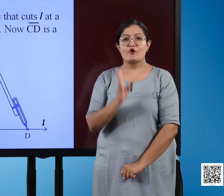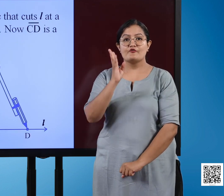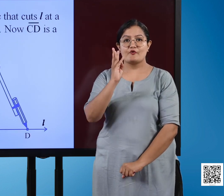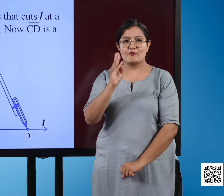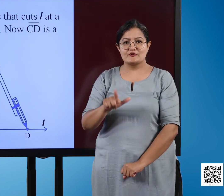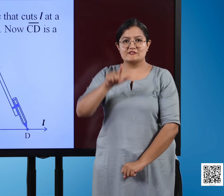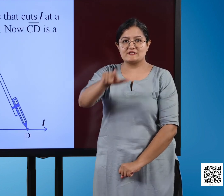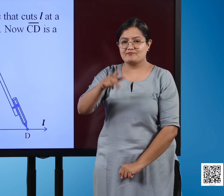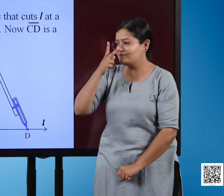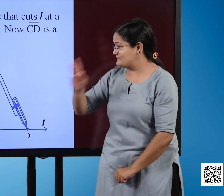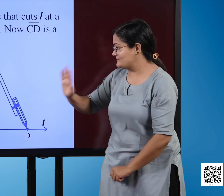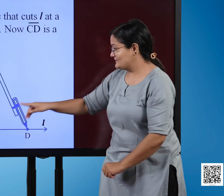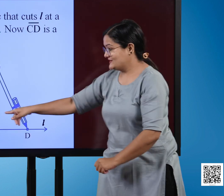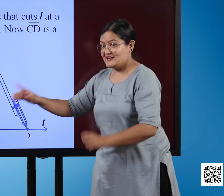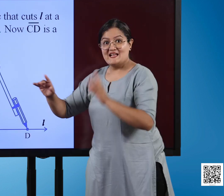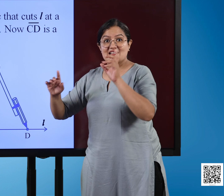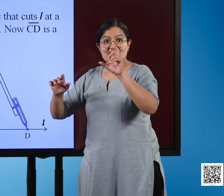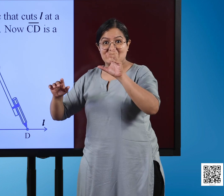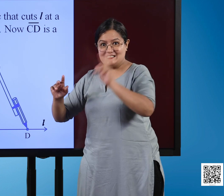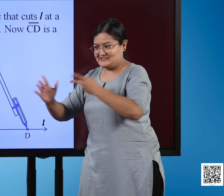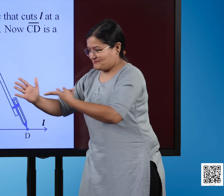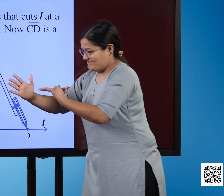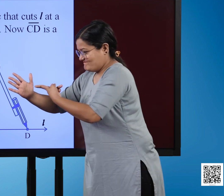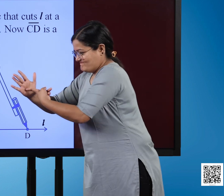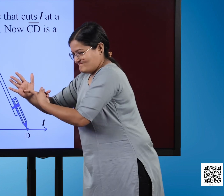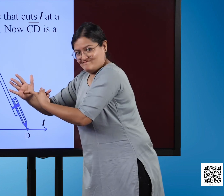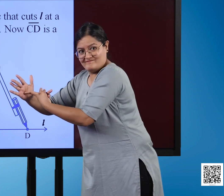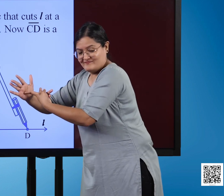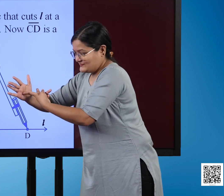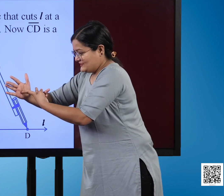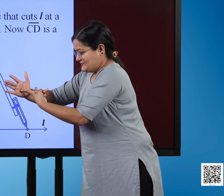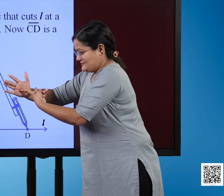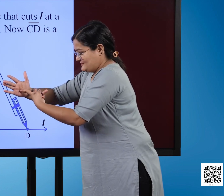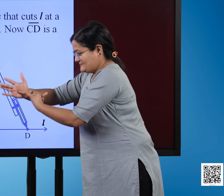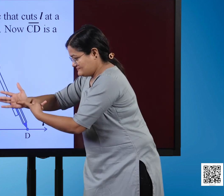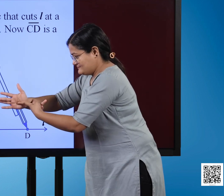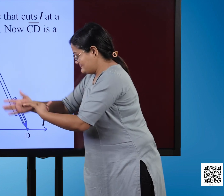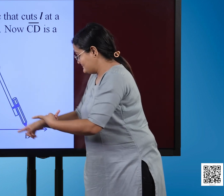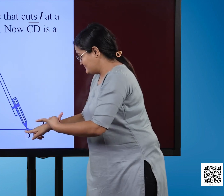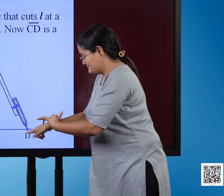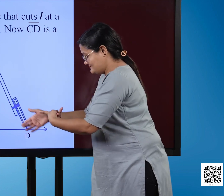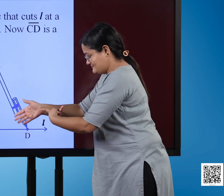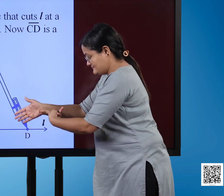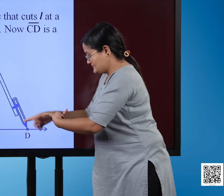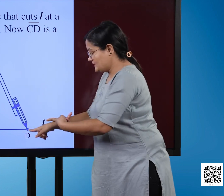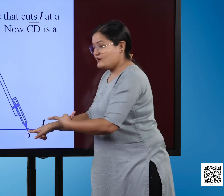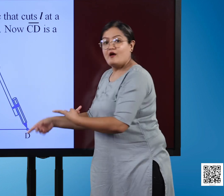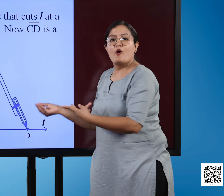Step 4. Swing an arc that cuts L at a point, say D. Now, line